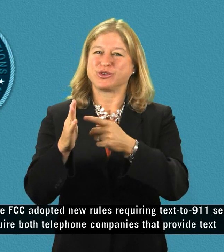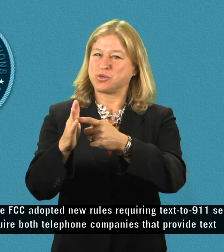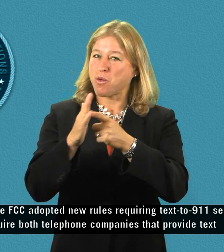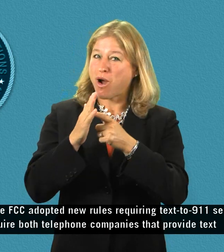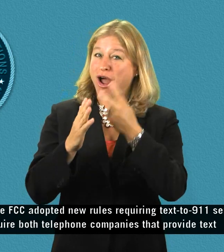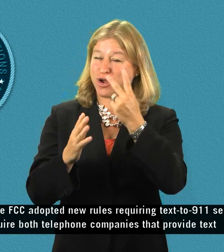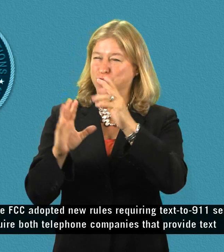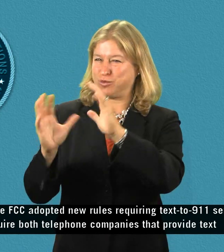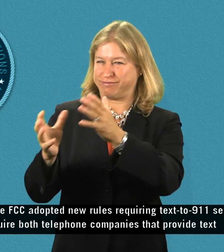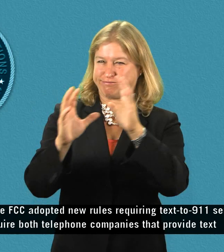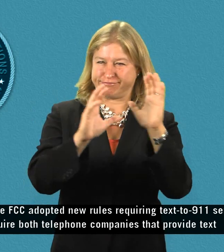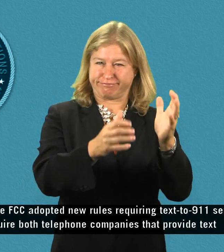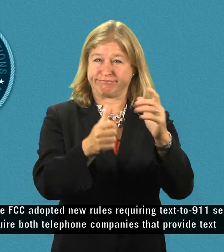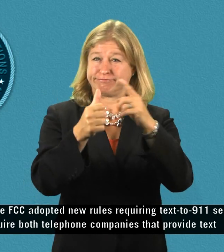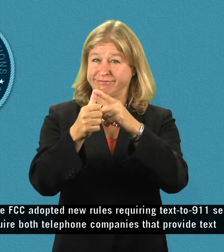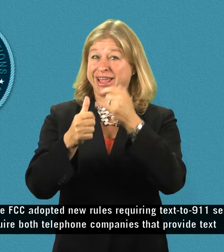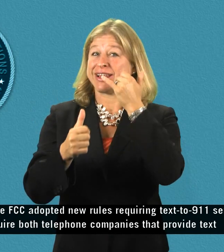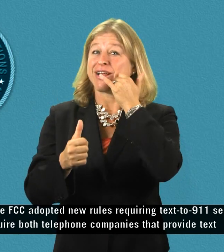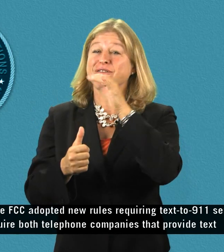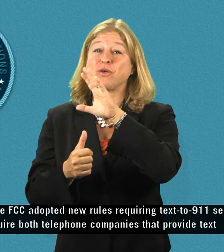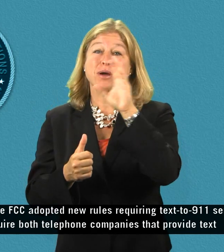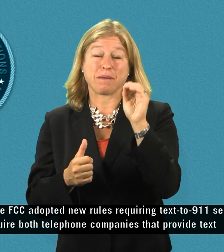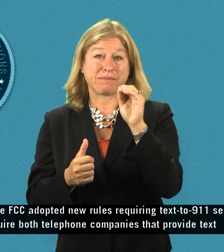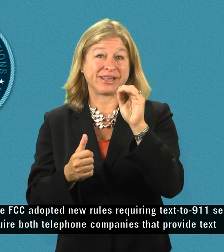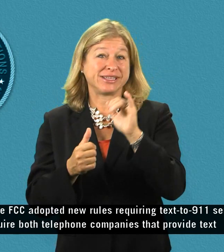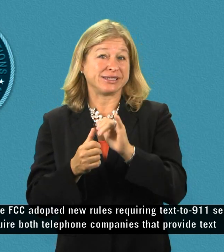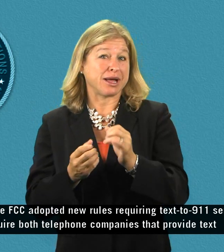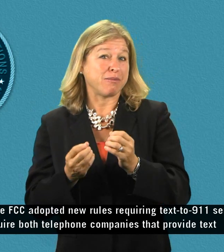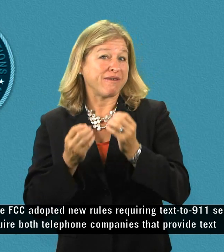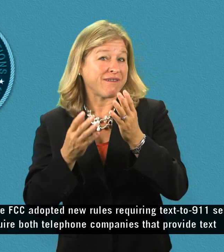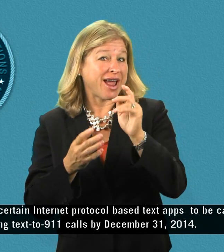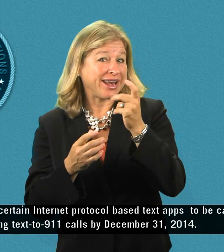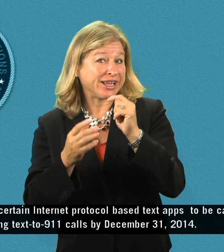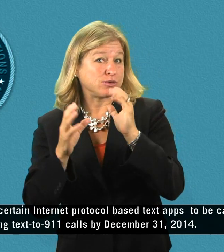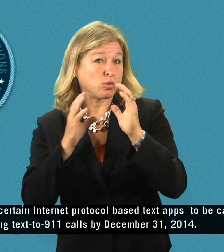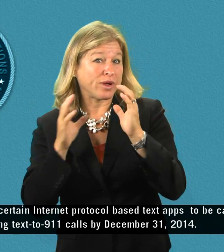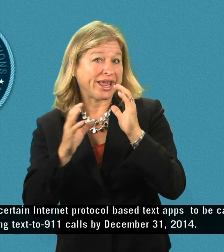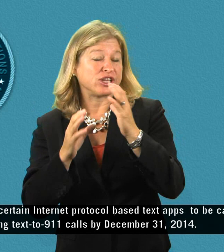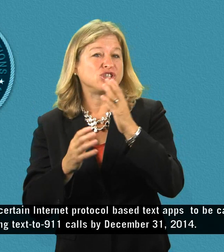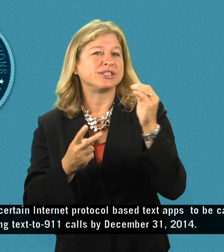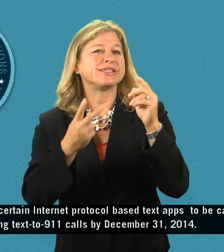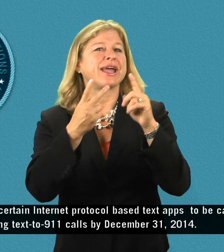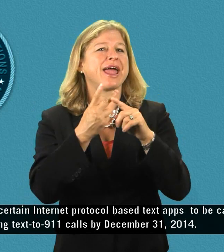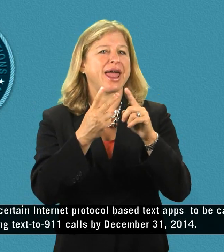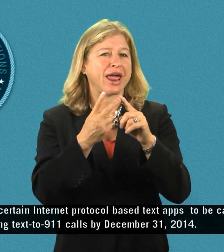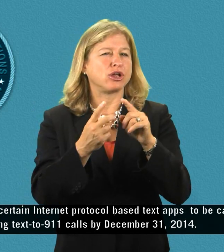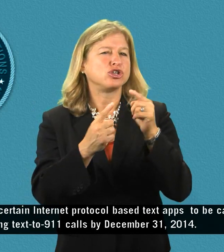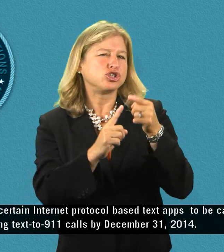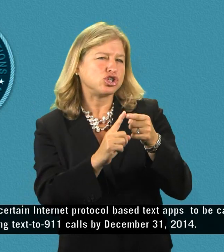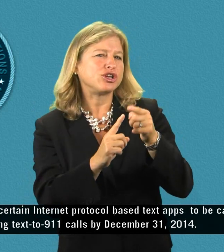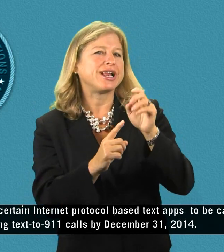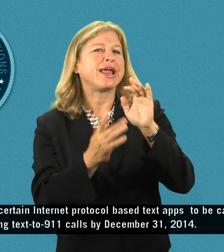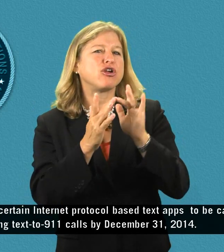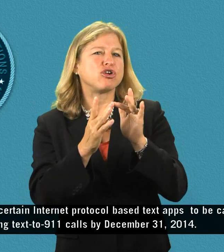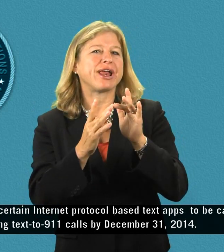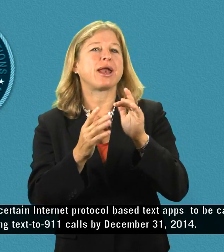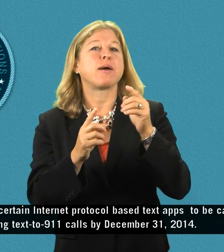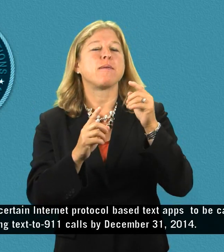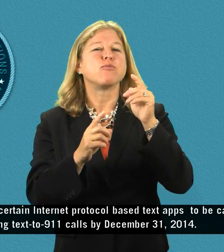The rules require both telephone companies that provide text communications and certain Internet protocol-based